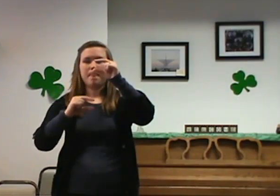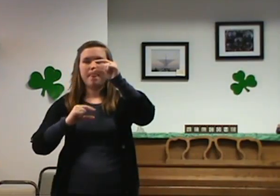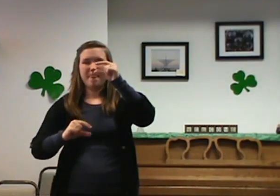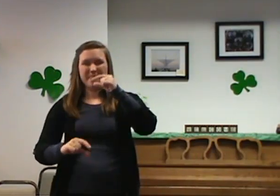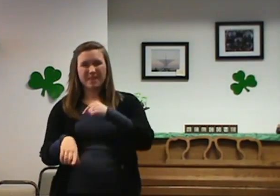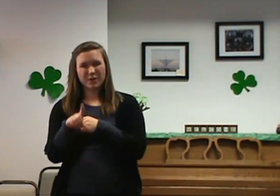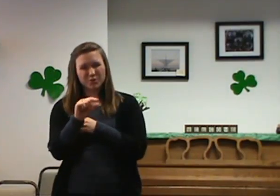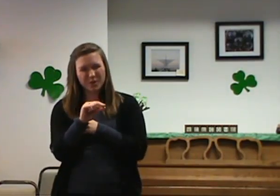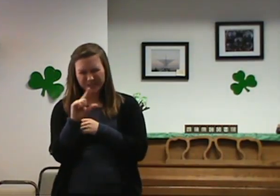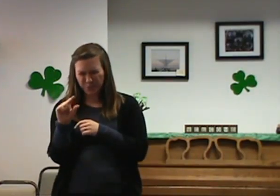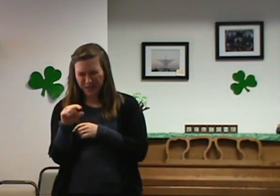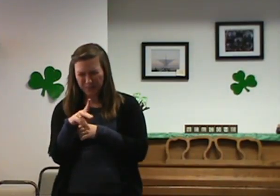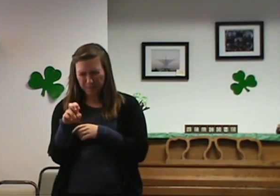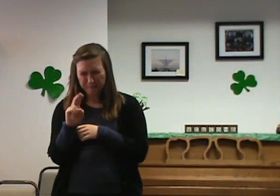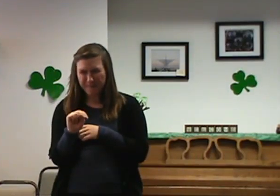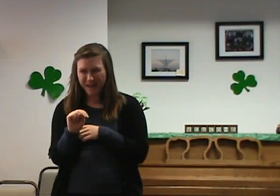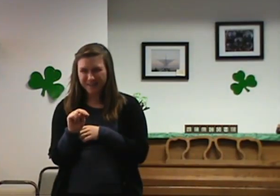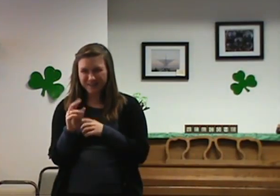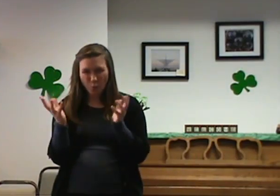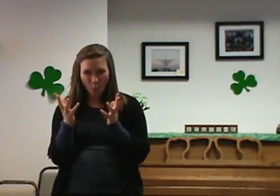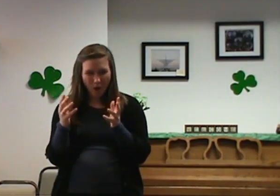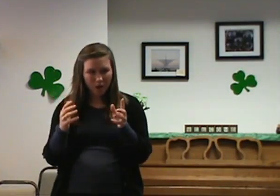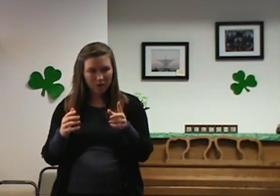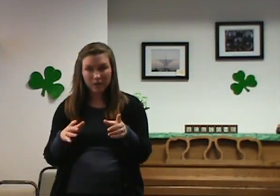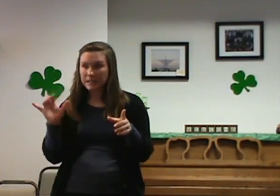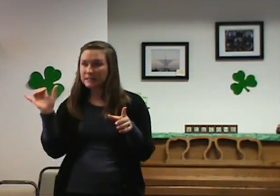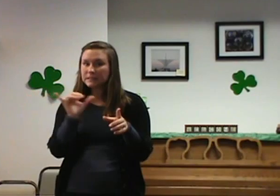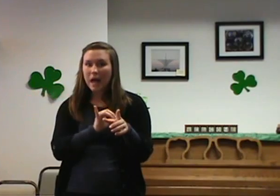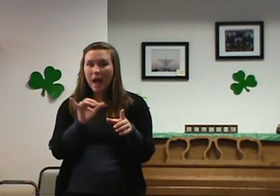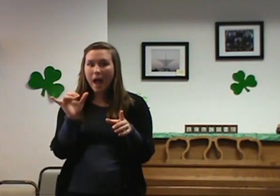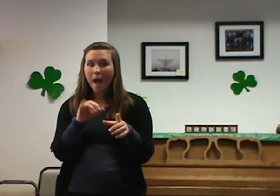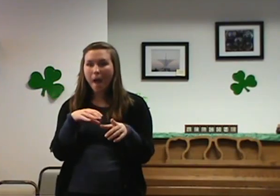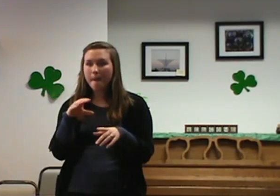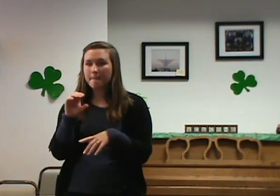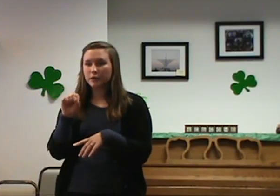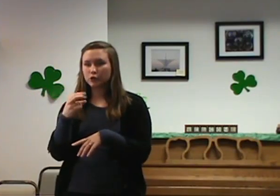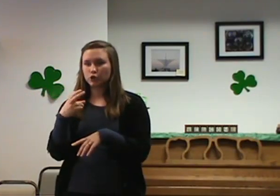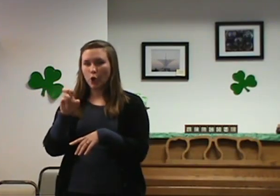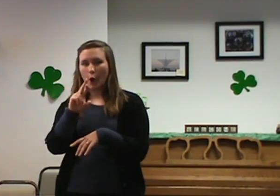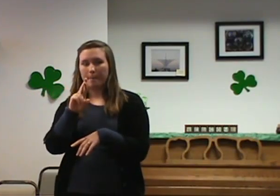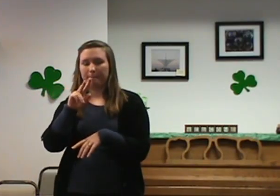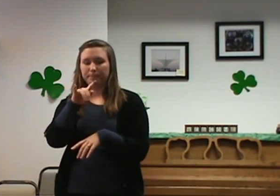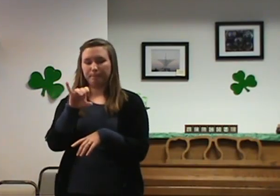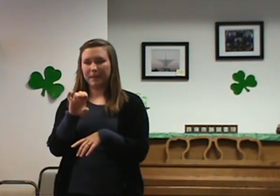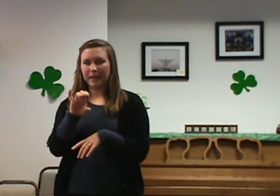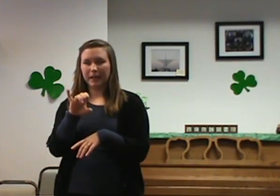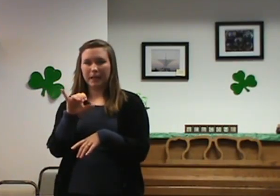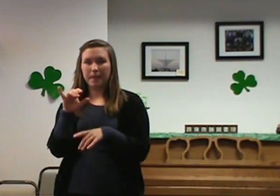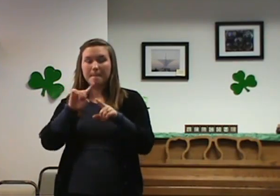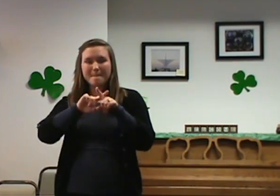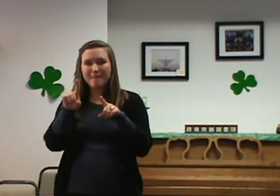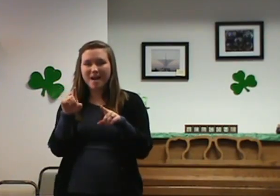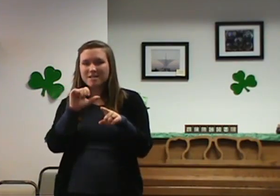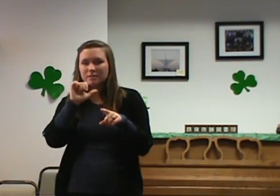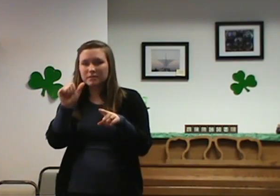a Sharpie, but it doesn't soak through, it's awesome. Right, and it's got a lighter tip to it, so Wait a I'll- I have no idea what a